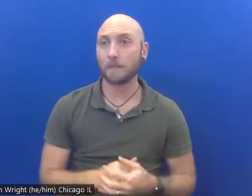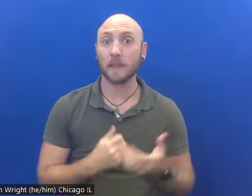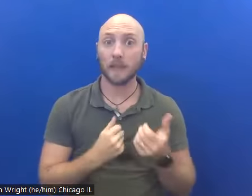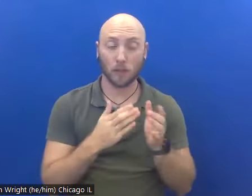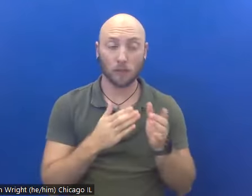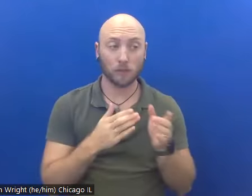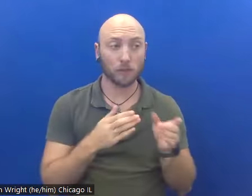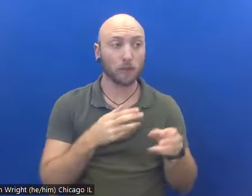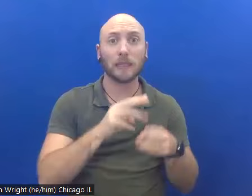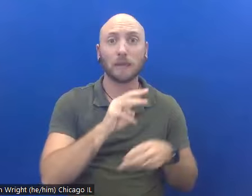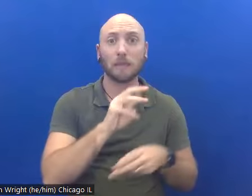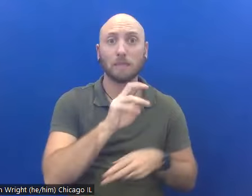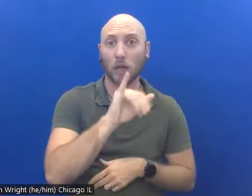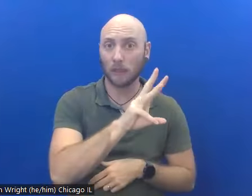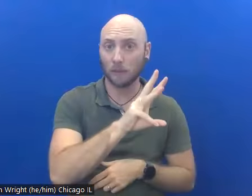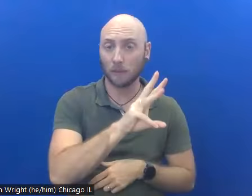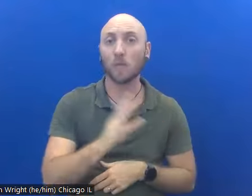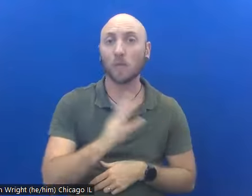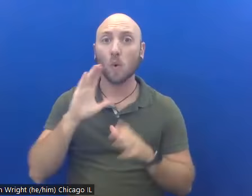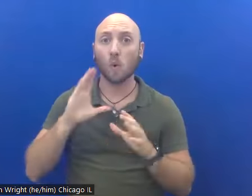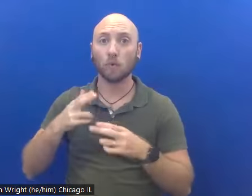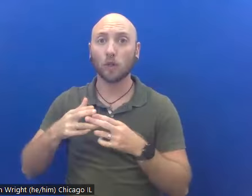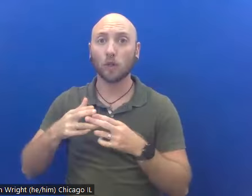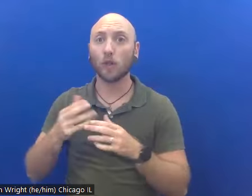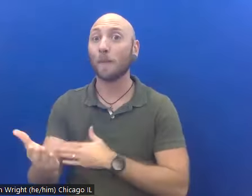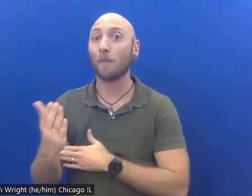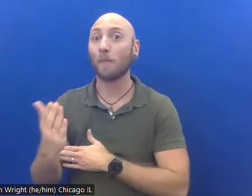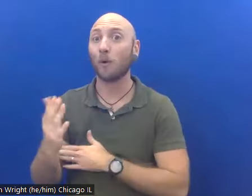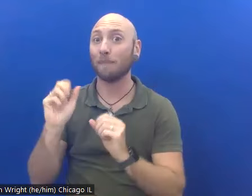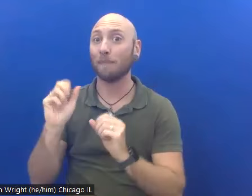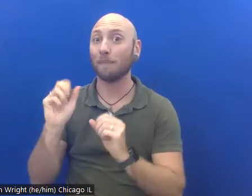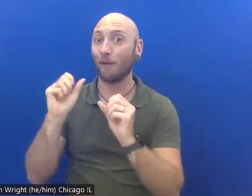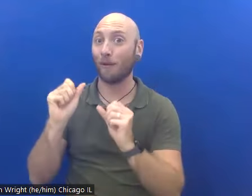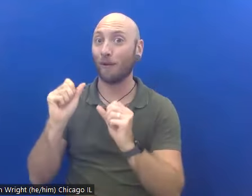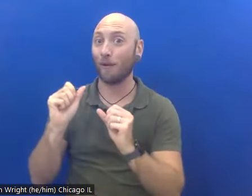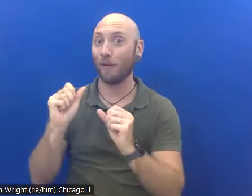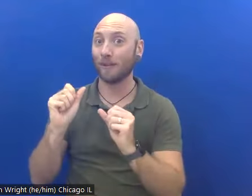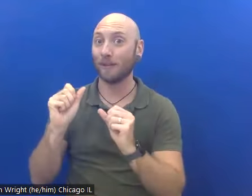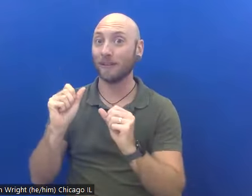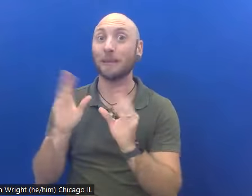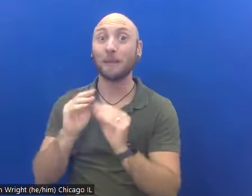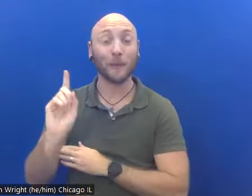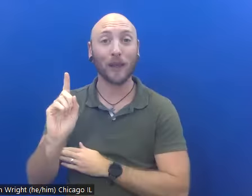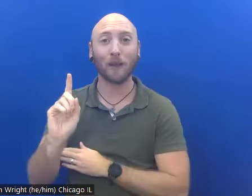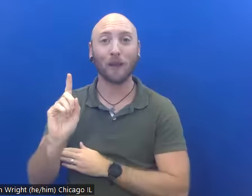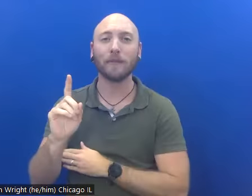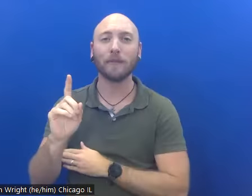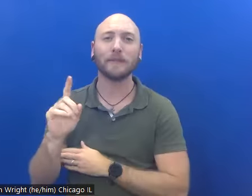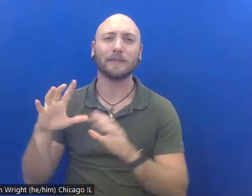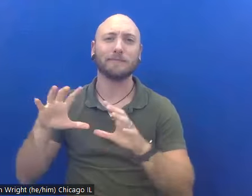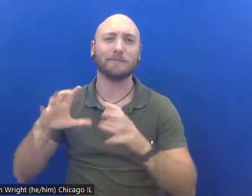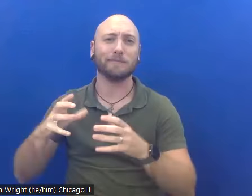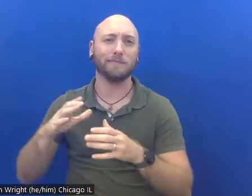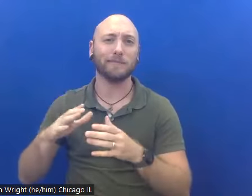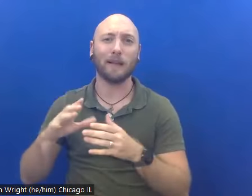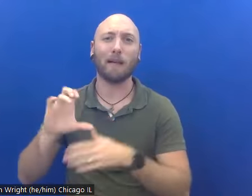My home group is the Morning Miracles group. We meet at the clubhouse in Freehold, New Jersey, Monday through Saturday, 9 a.m. with our main